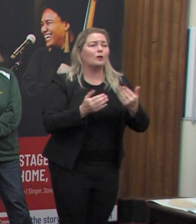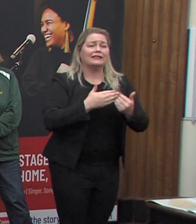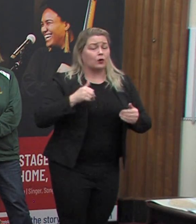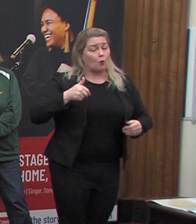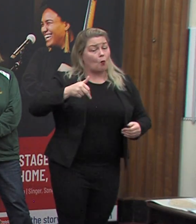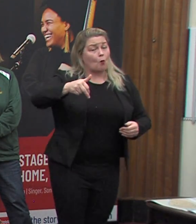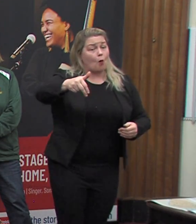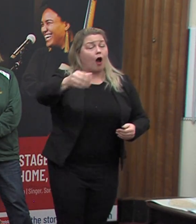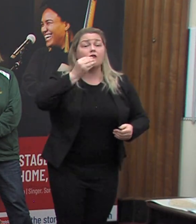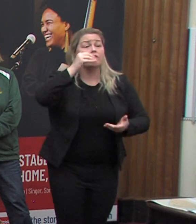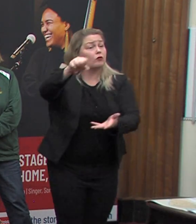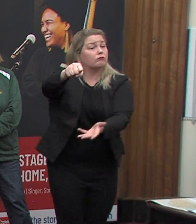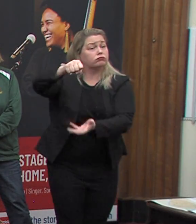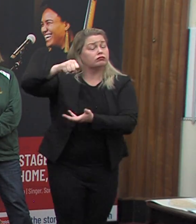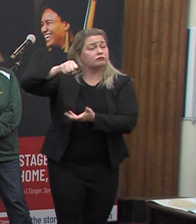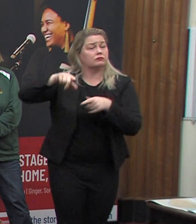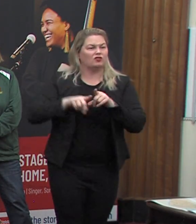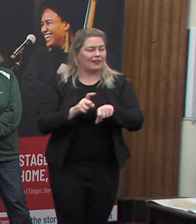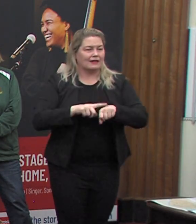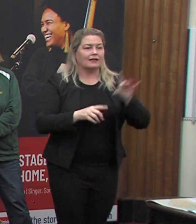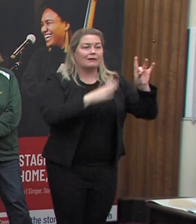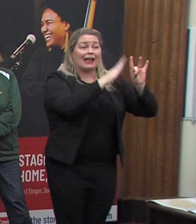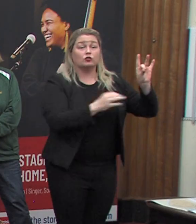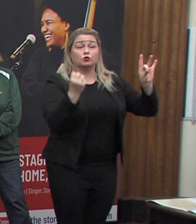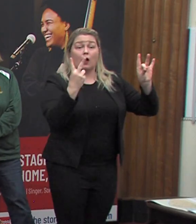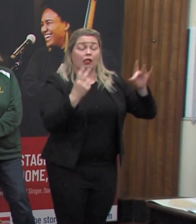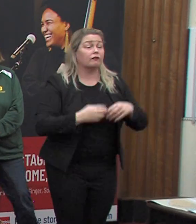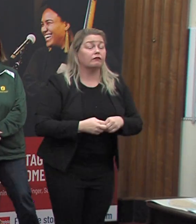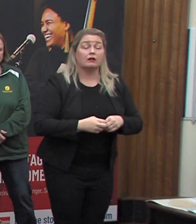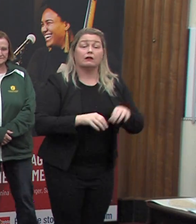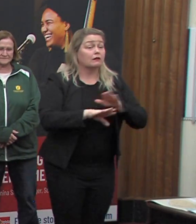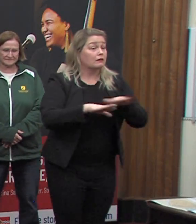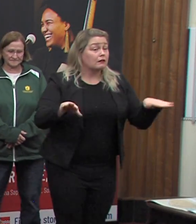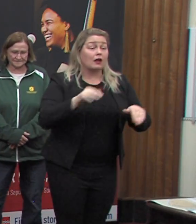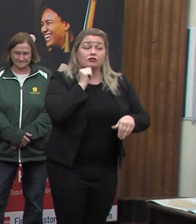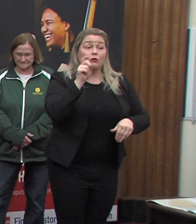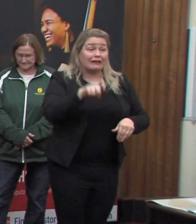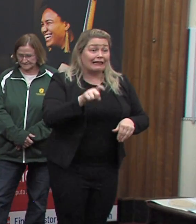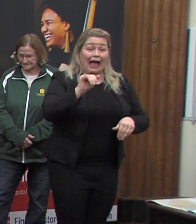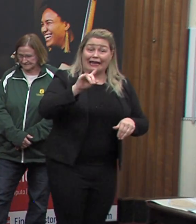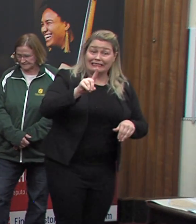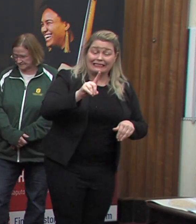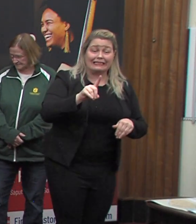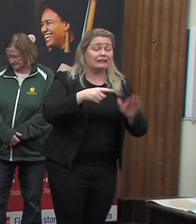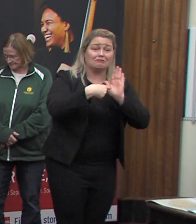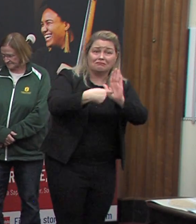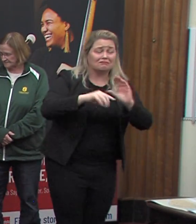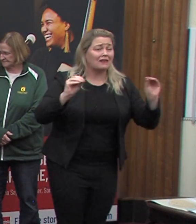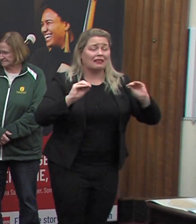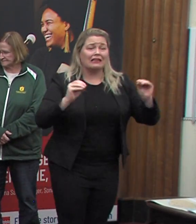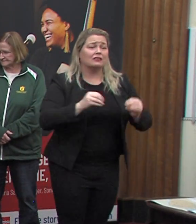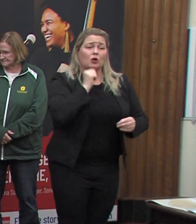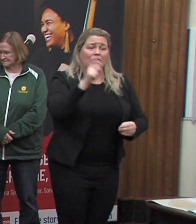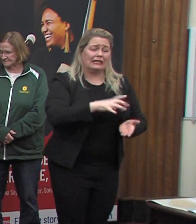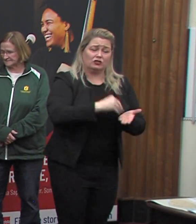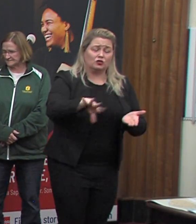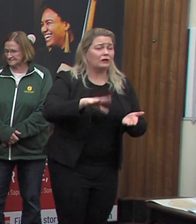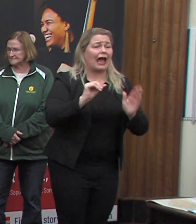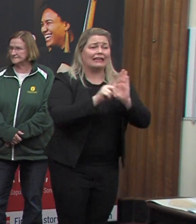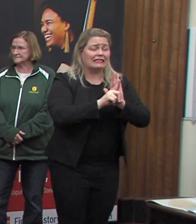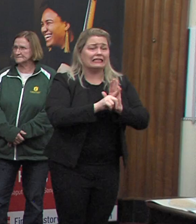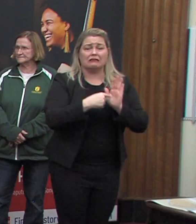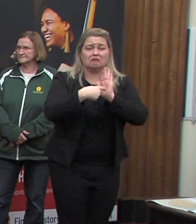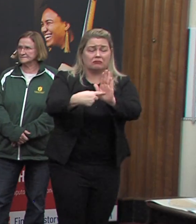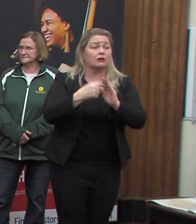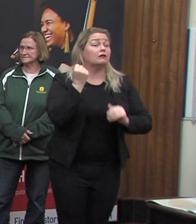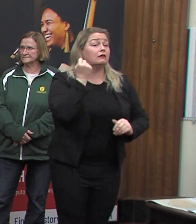there and get food during that time. You do not need an ID, a student ID. You can just show up and be served.